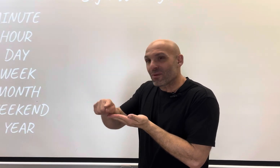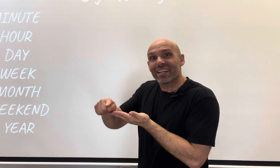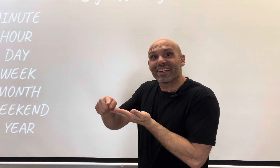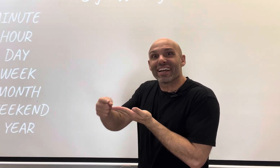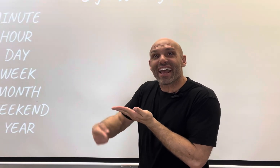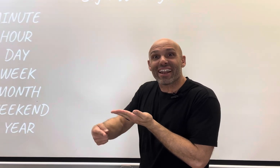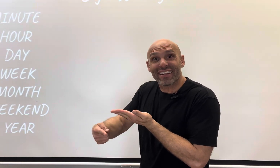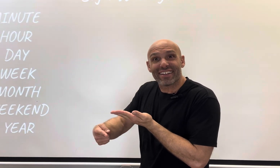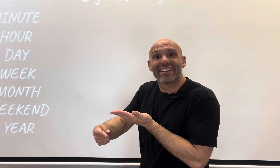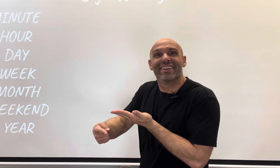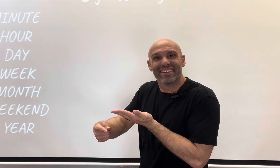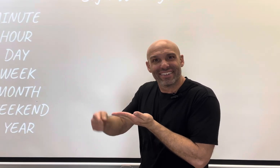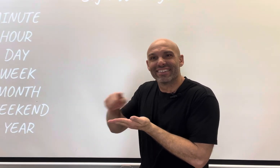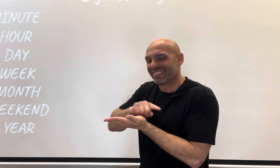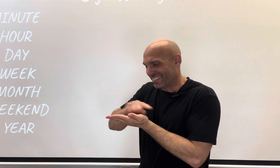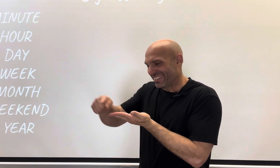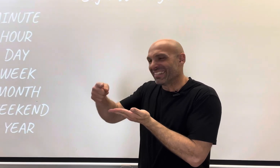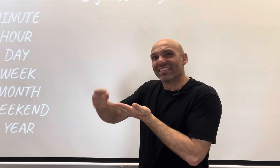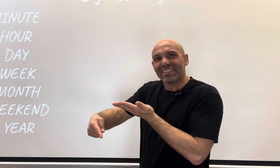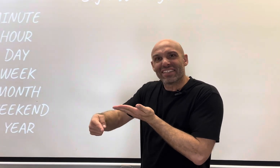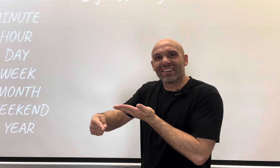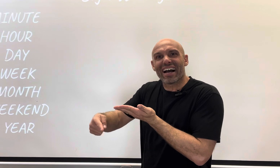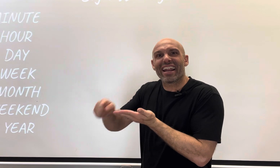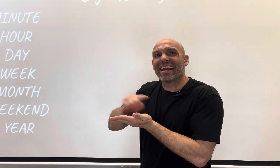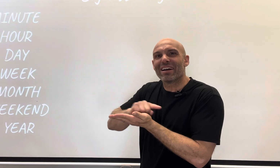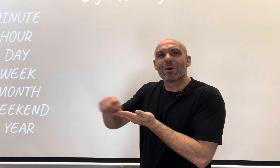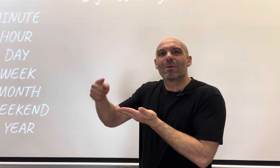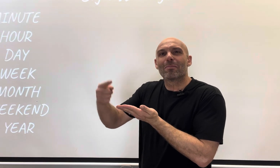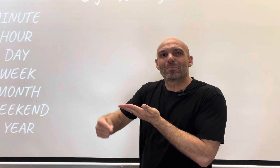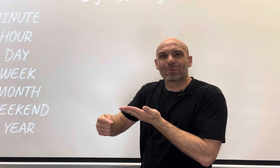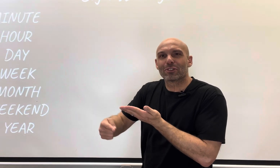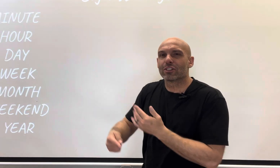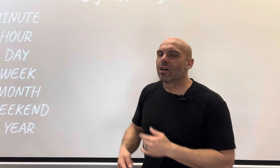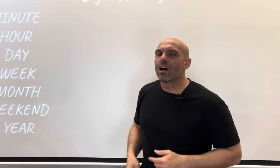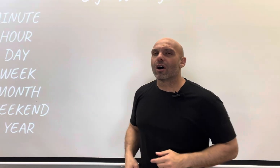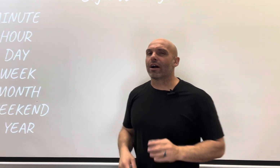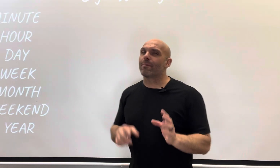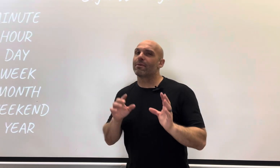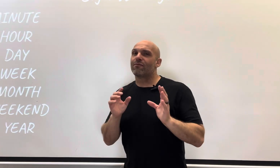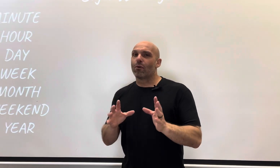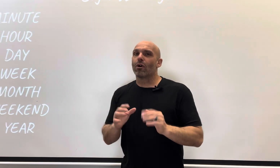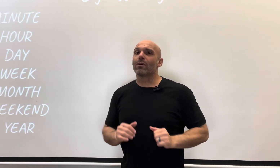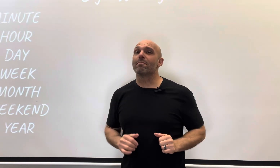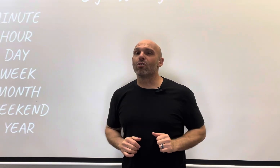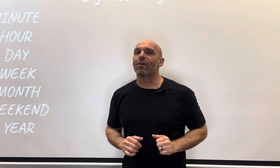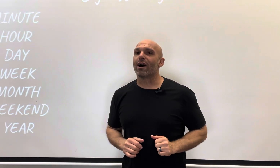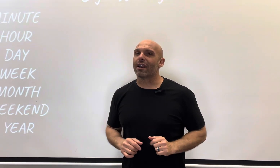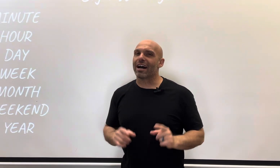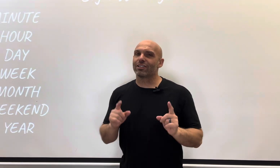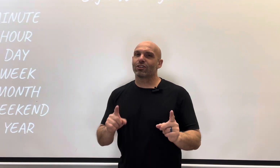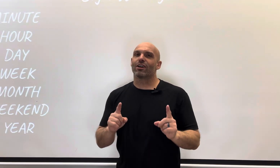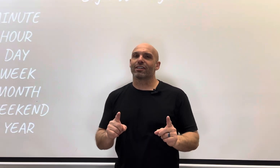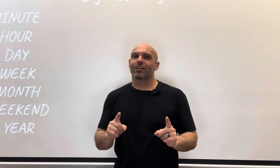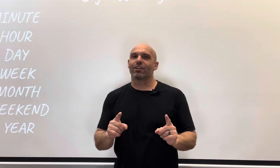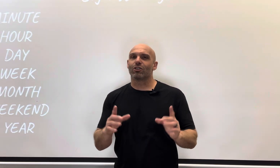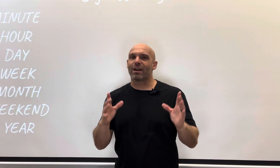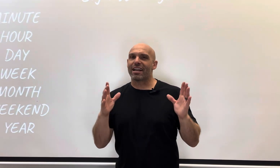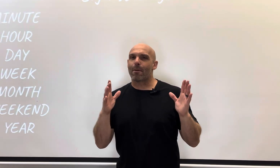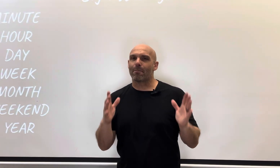Week, end. You got it. All right, before we move on, I strongly encourage you right now,